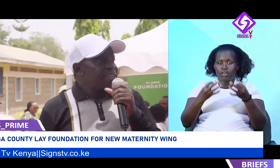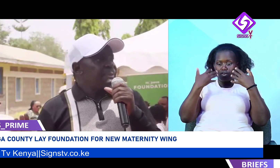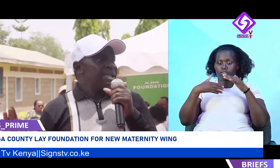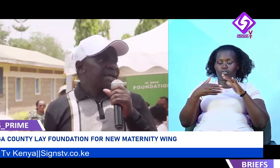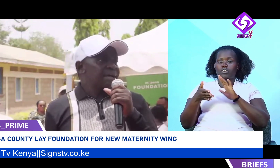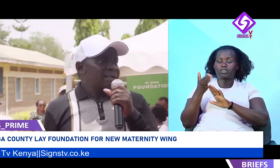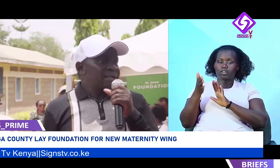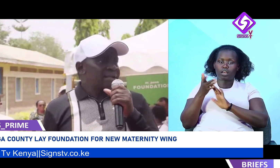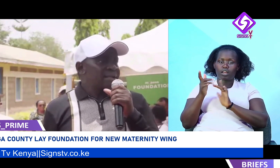the better.